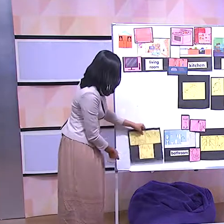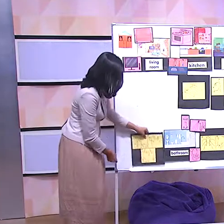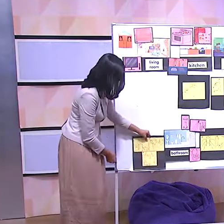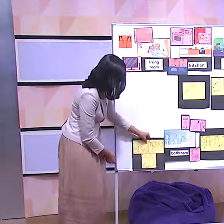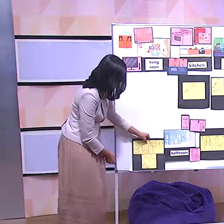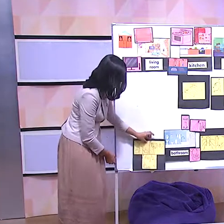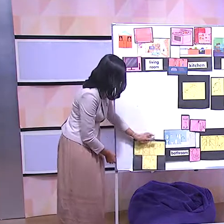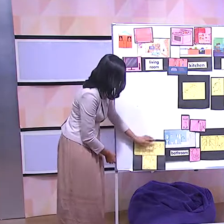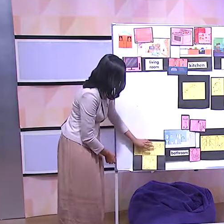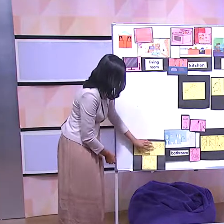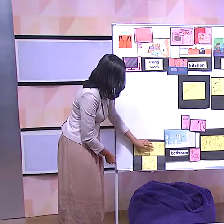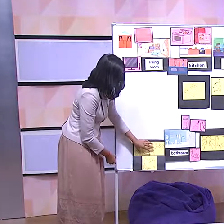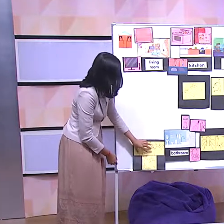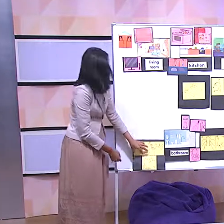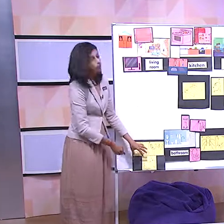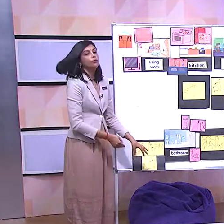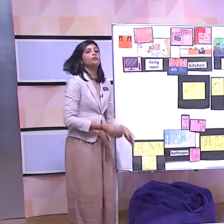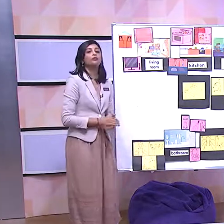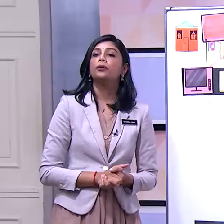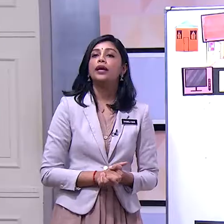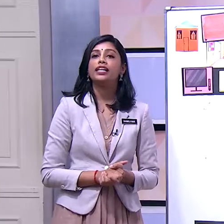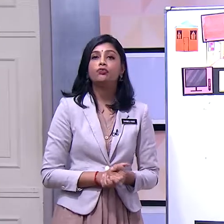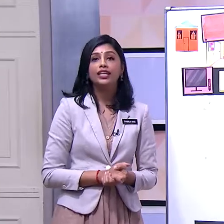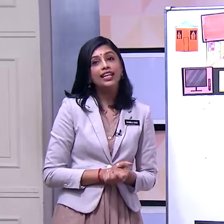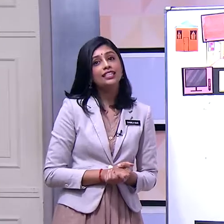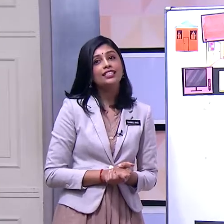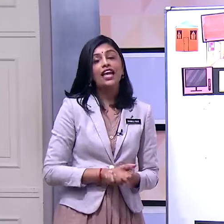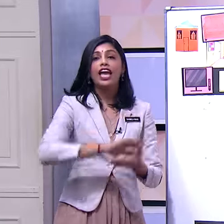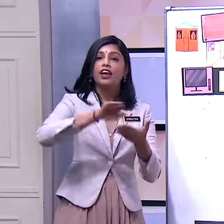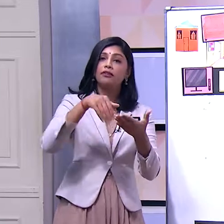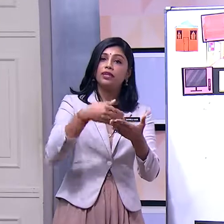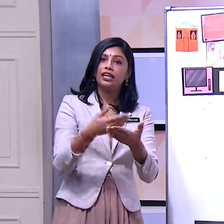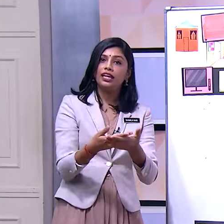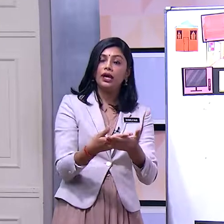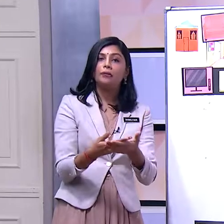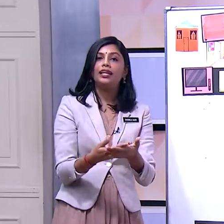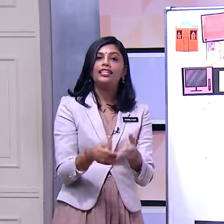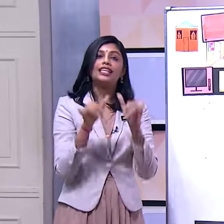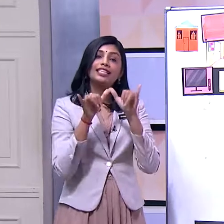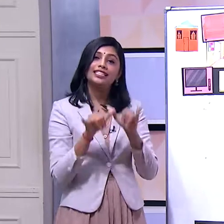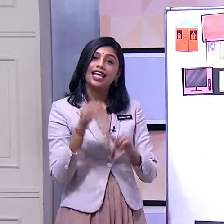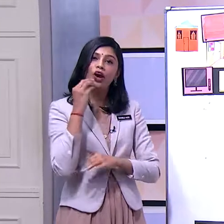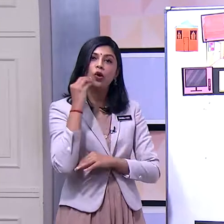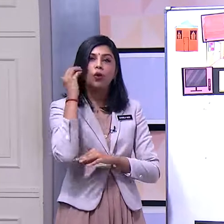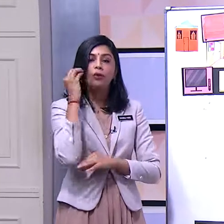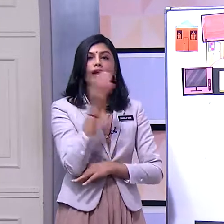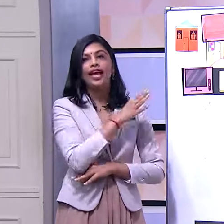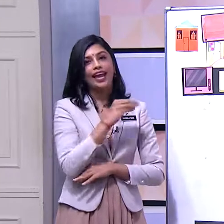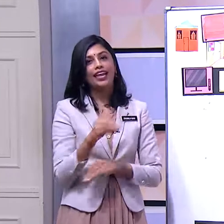Okay. Mm-hmm. So, my last word is, everybody, please stay home and